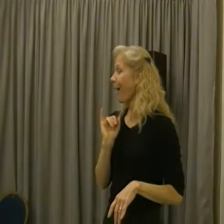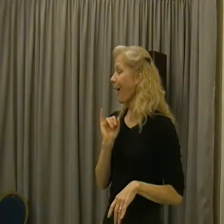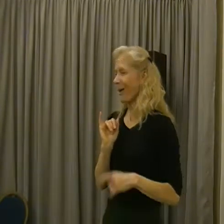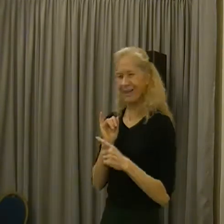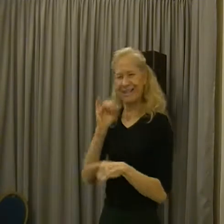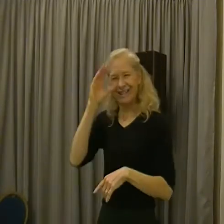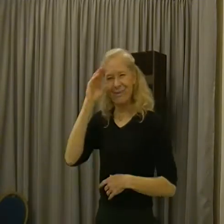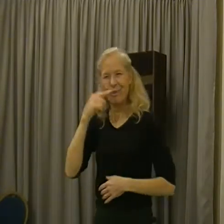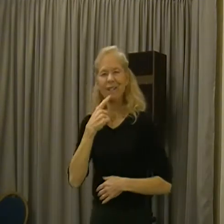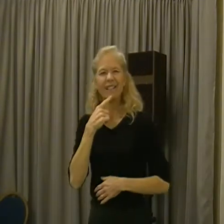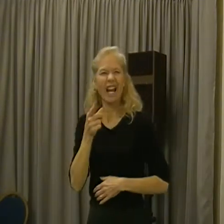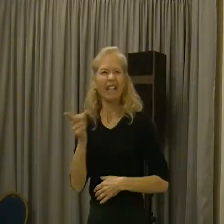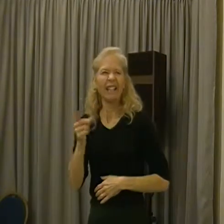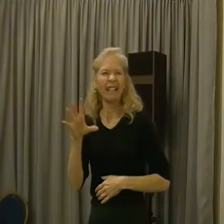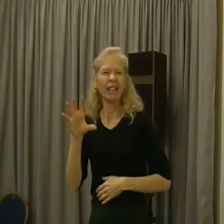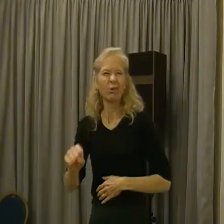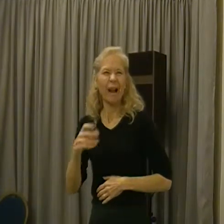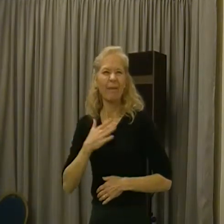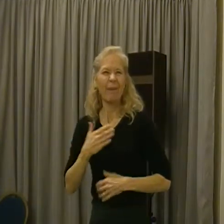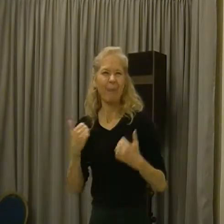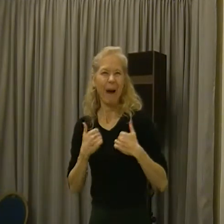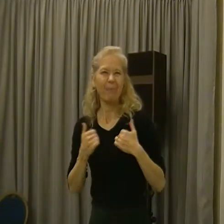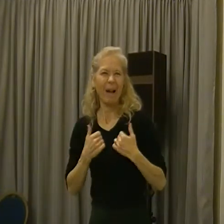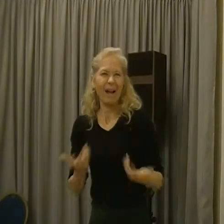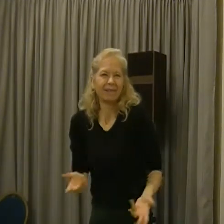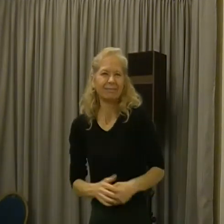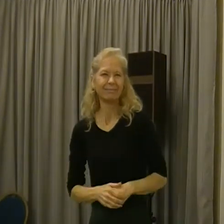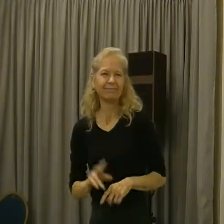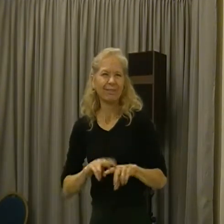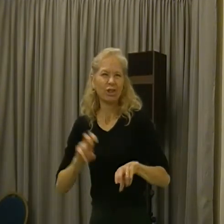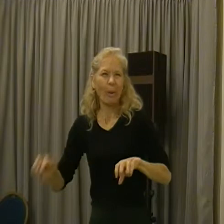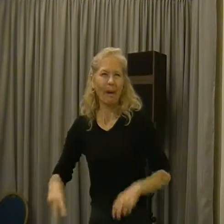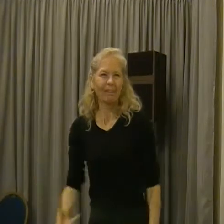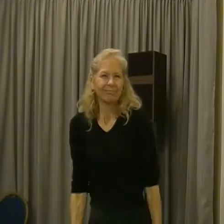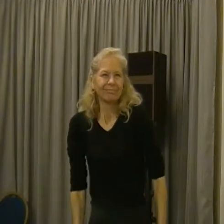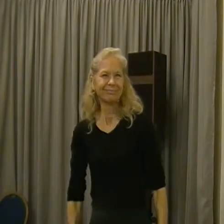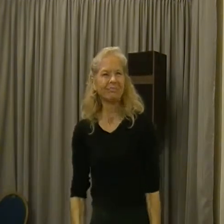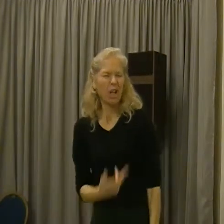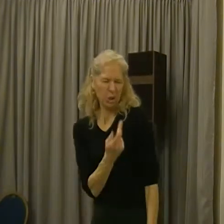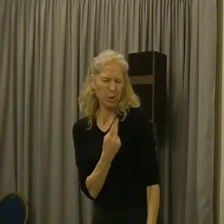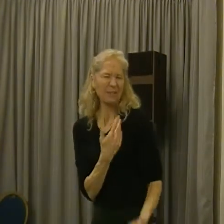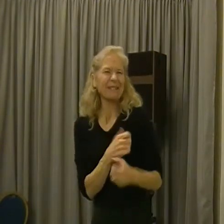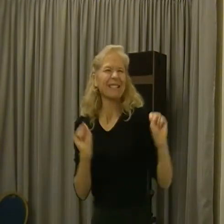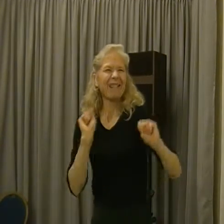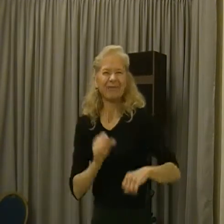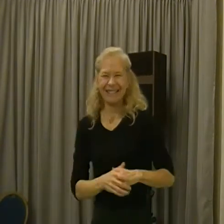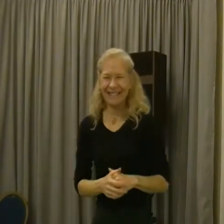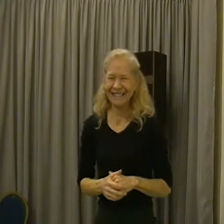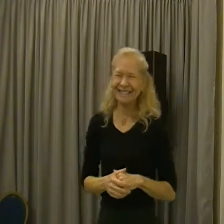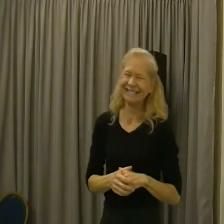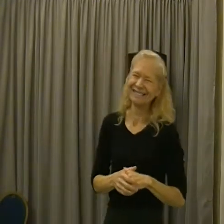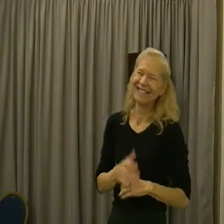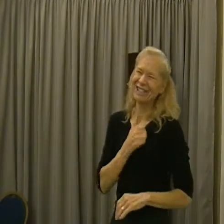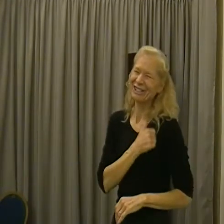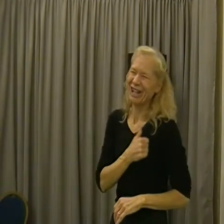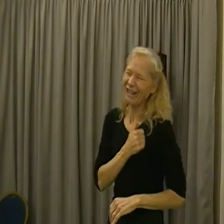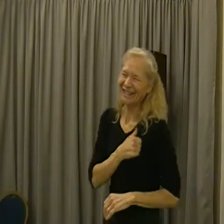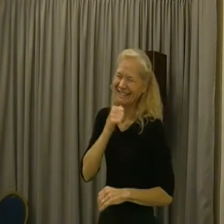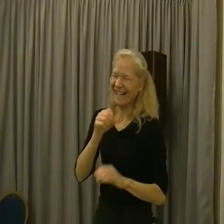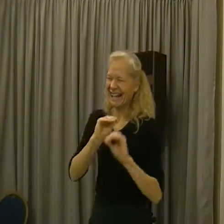an astrophysicist studying space and all that such, and has some great theories about black holes and such, I guess, but